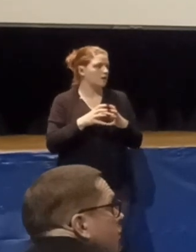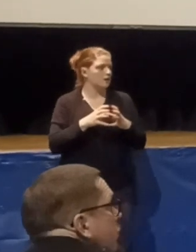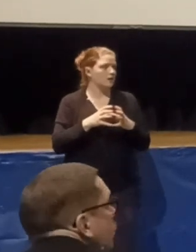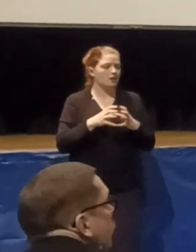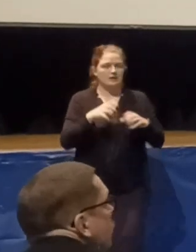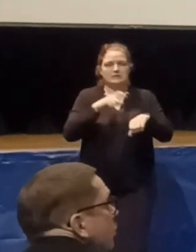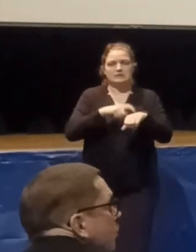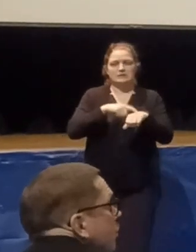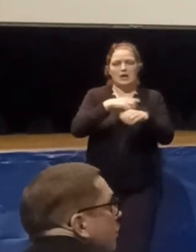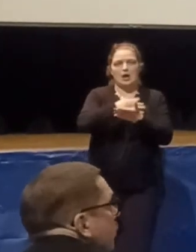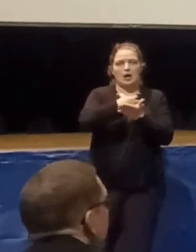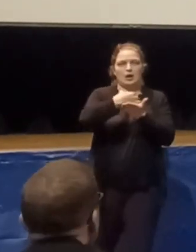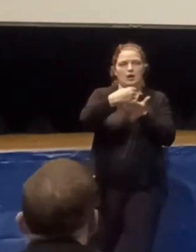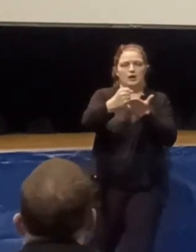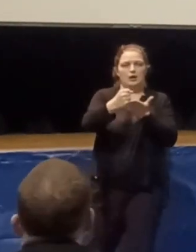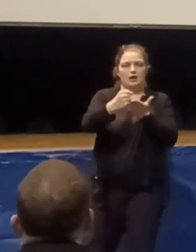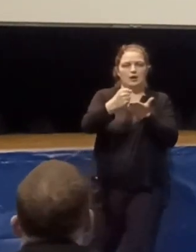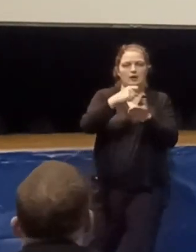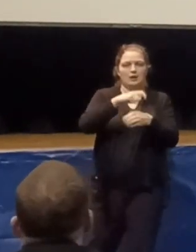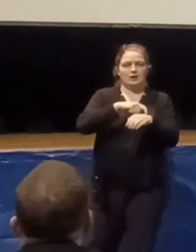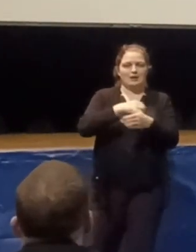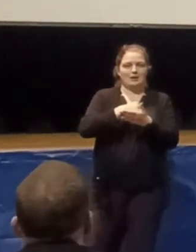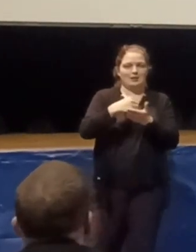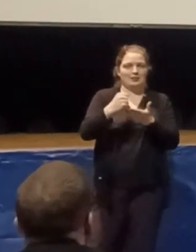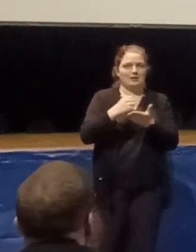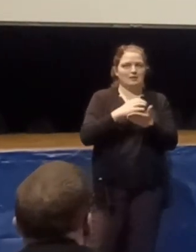time's up, I guess.